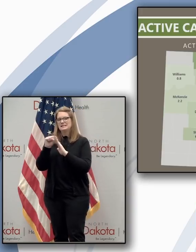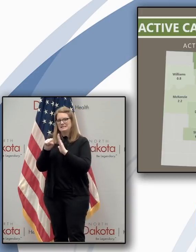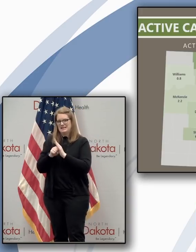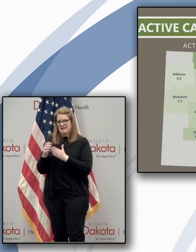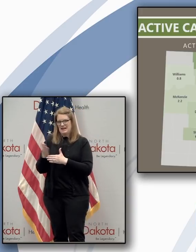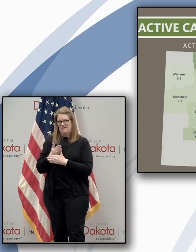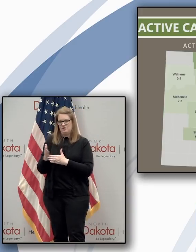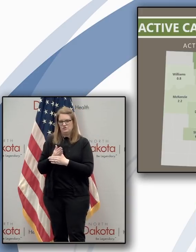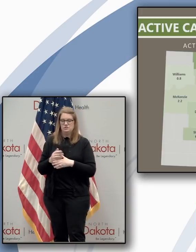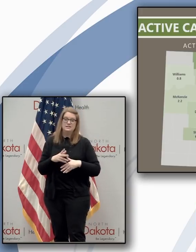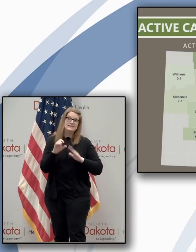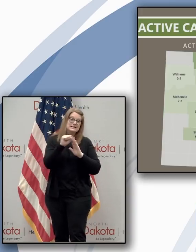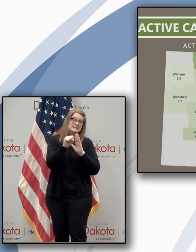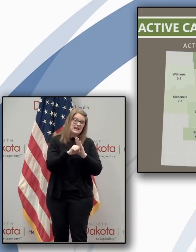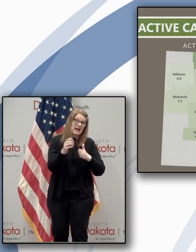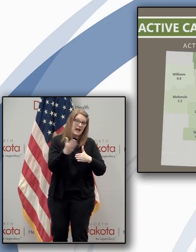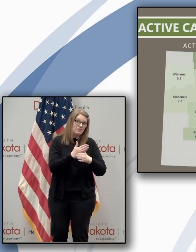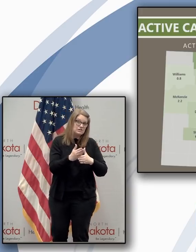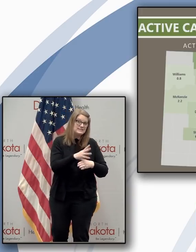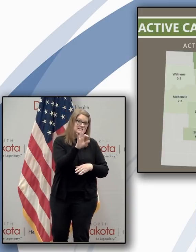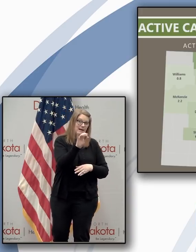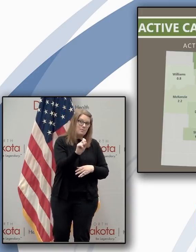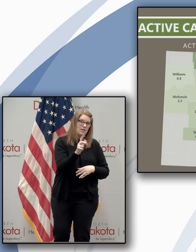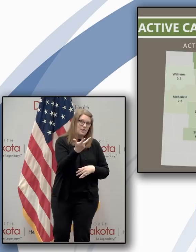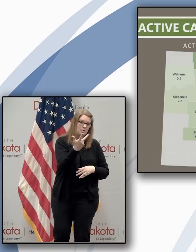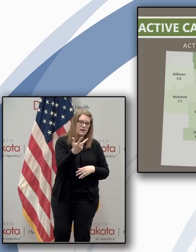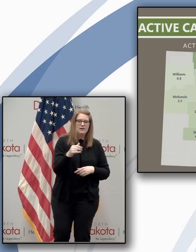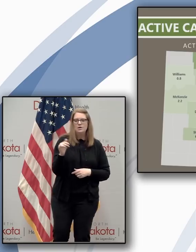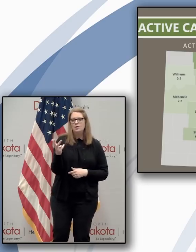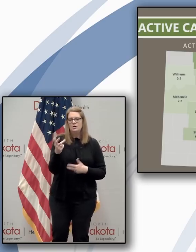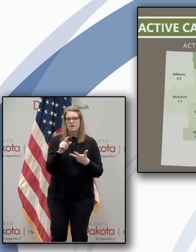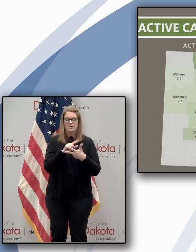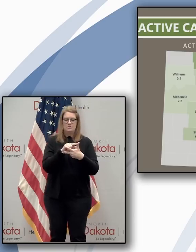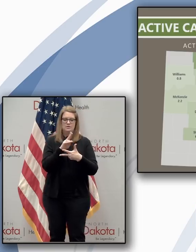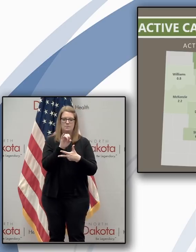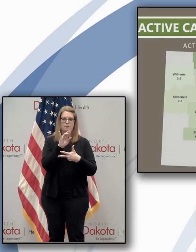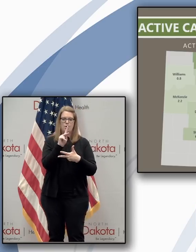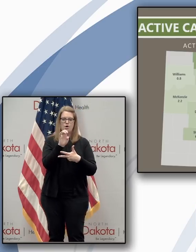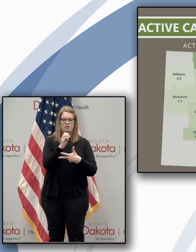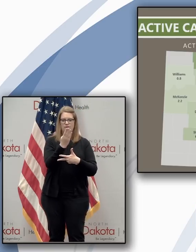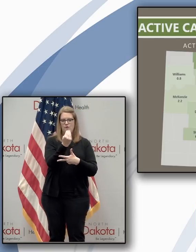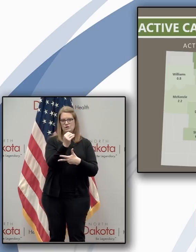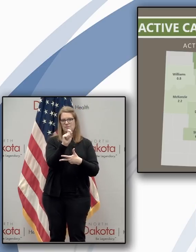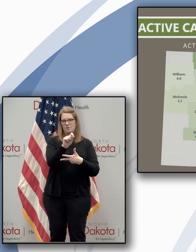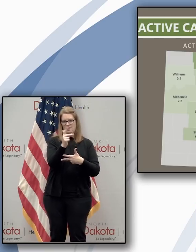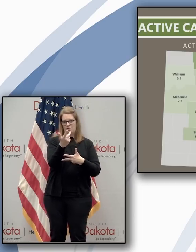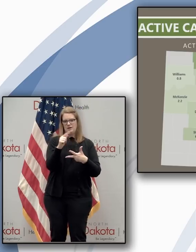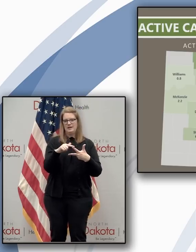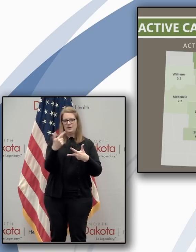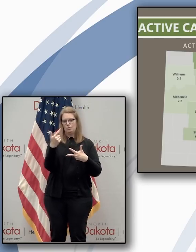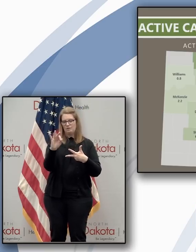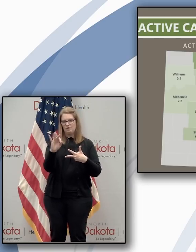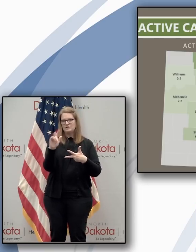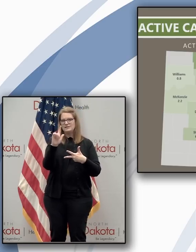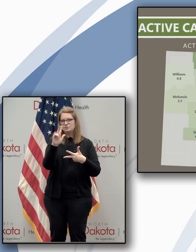is 9.3. We've got 3 counties that are above that: Burke at 14.3, Grand Forks